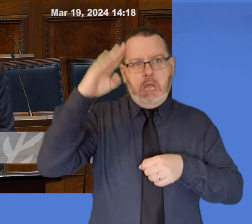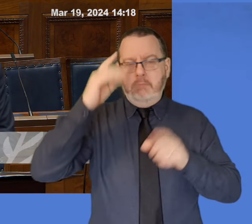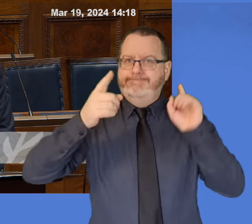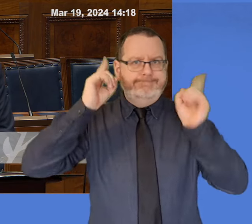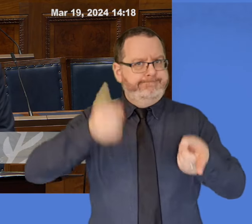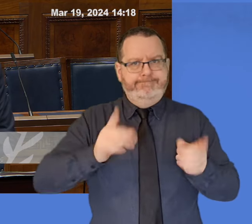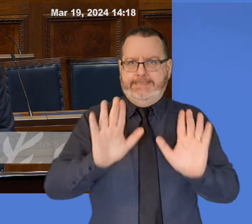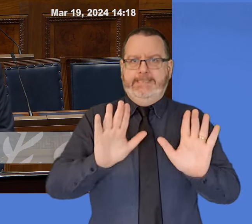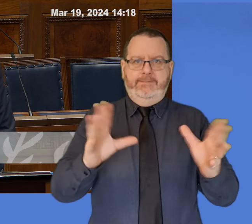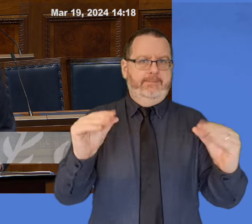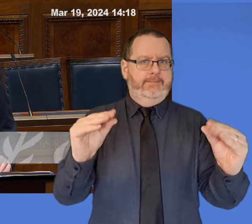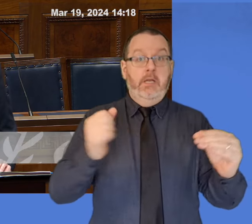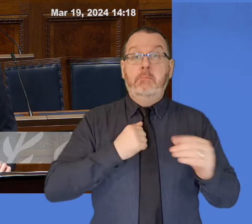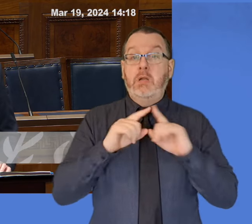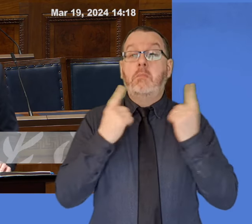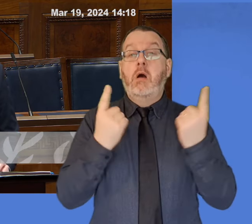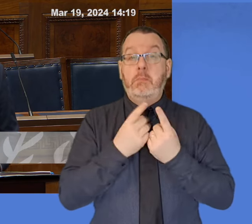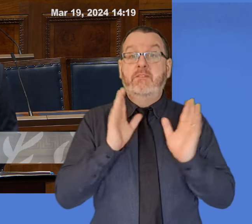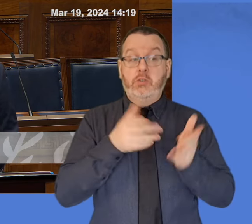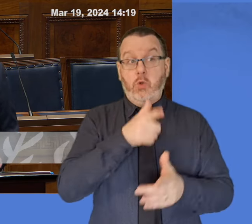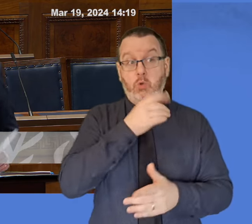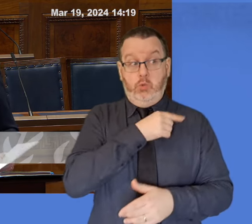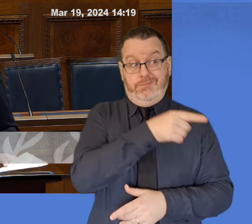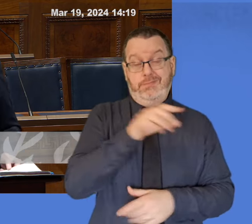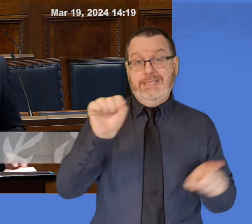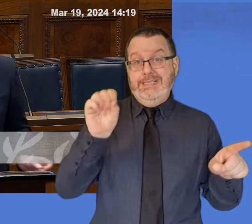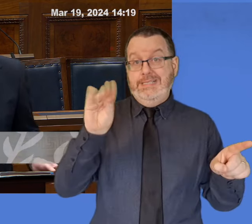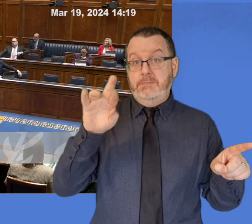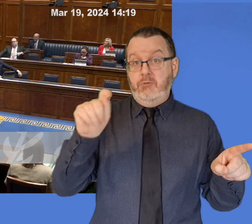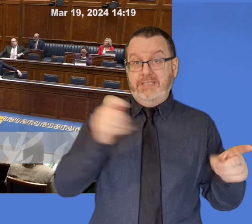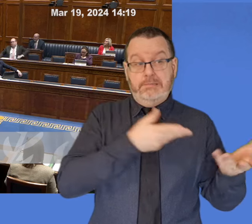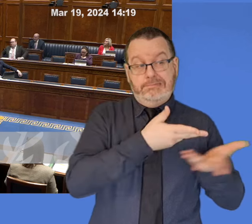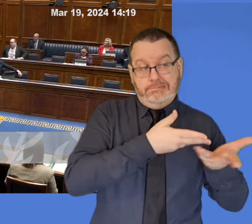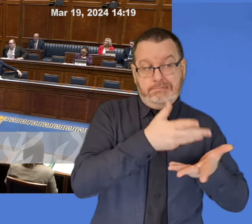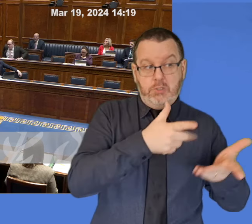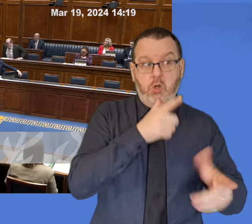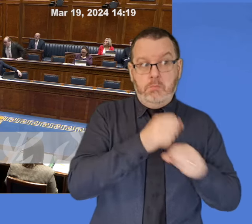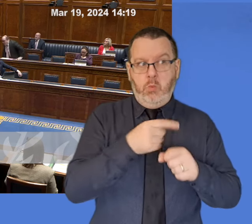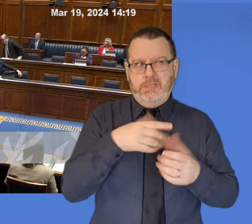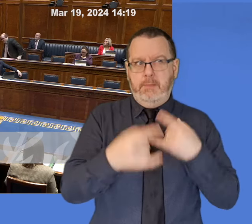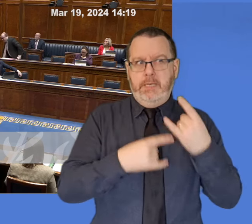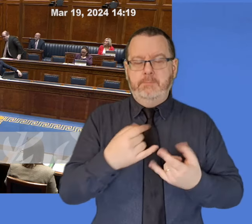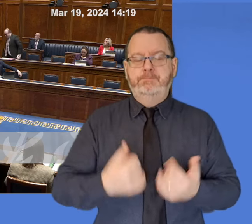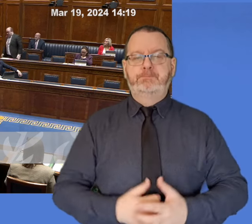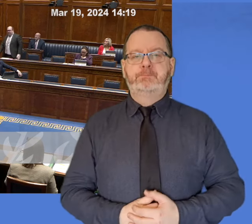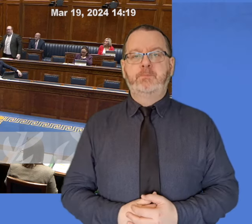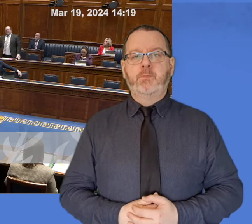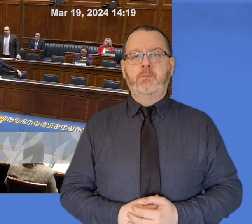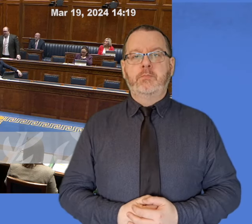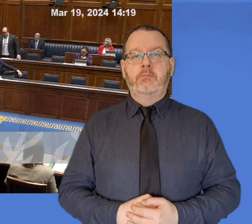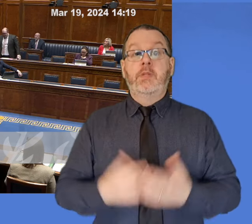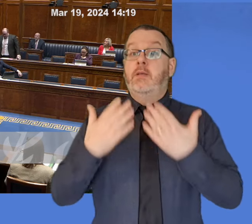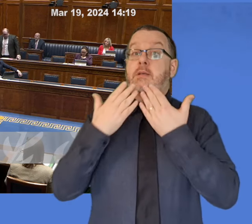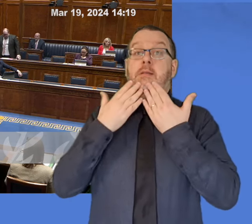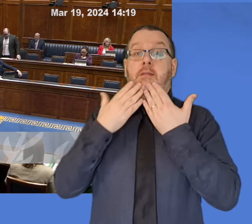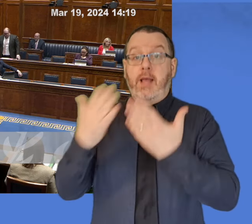already engaging with Spirit to confirm a date for a meeting to discuss the current situation. Mr. Briggs. Thank you, Mr. Speaker, and I thank the Minister for